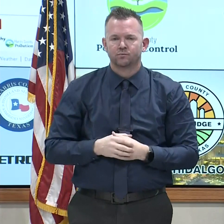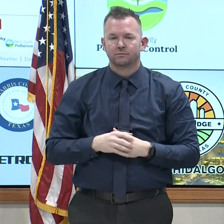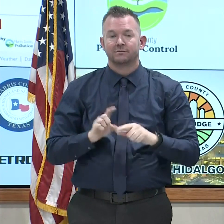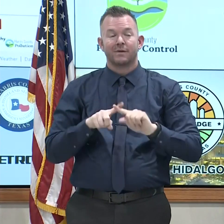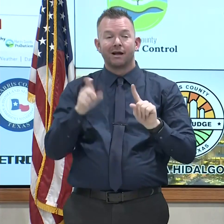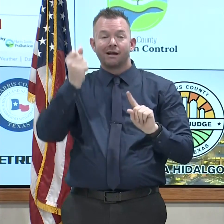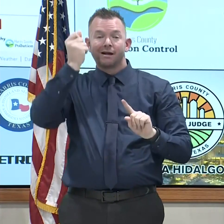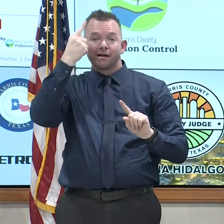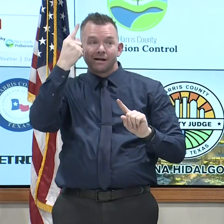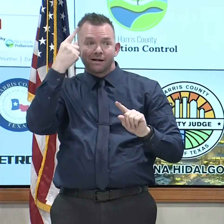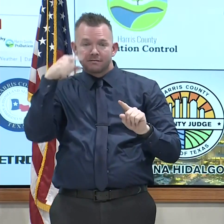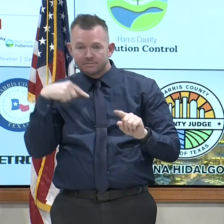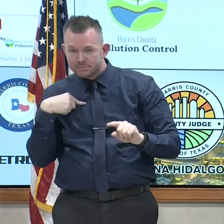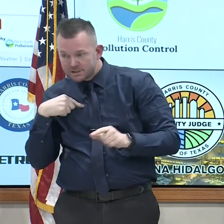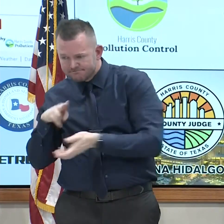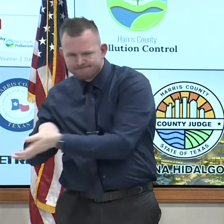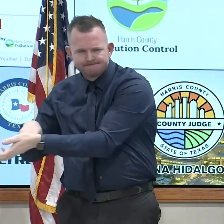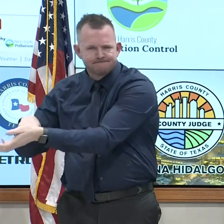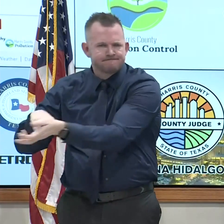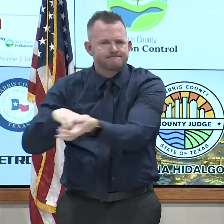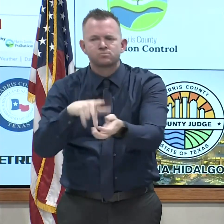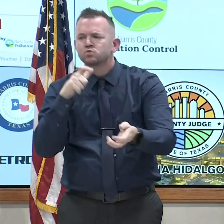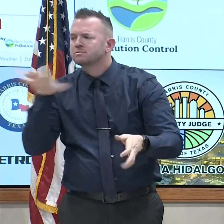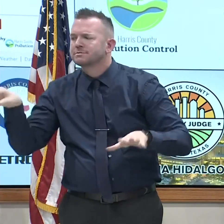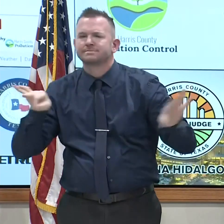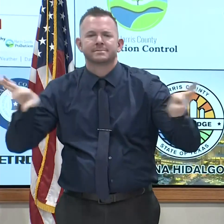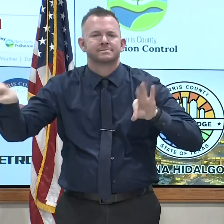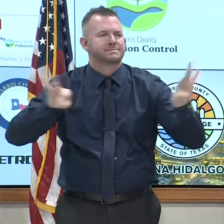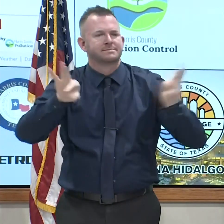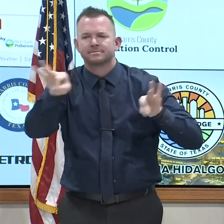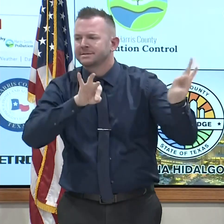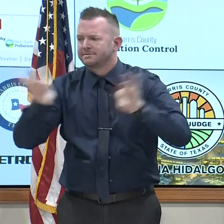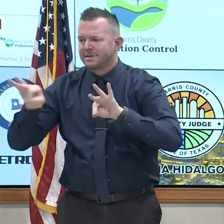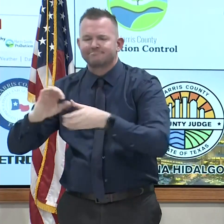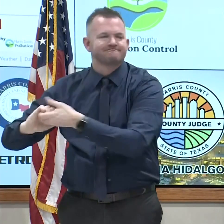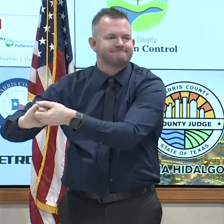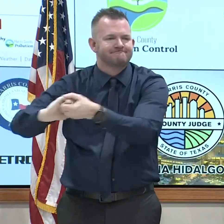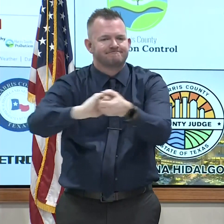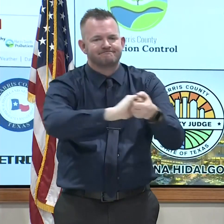de-escalating conflict is something I am good at.